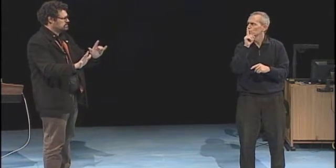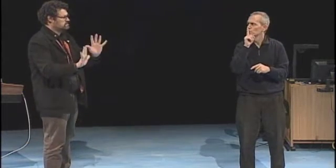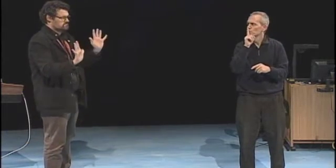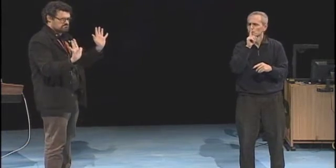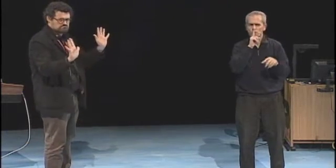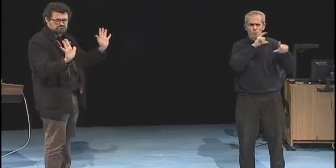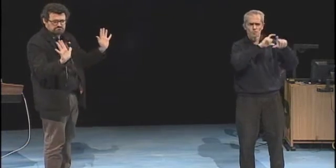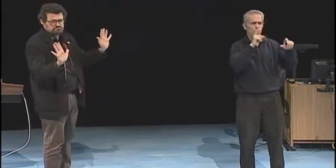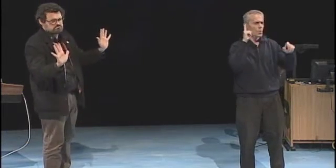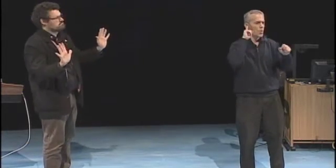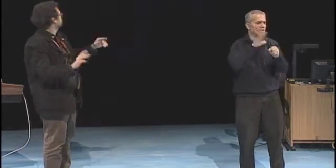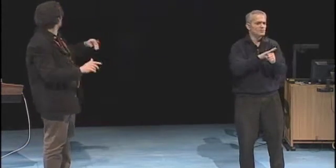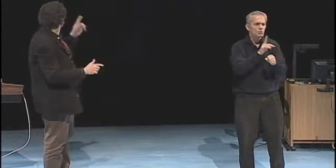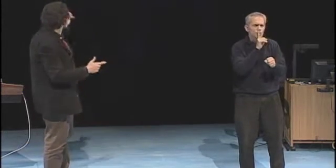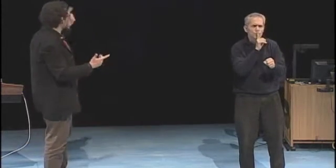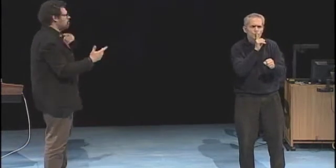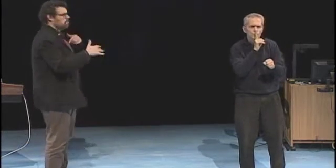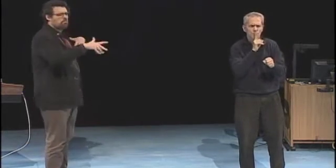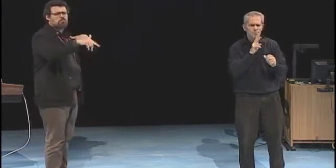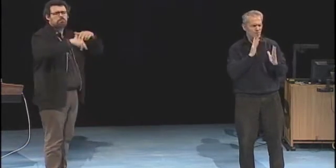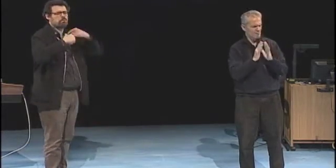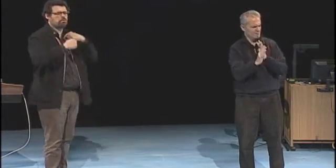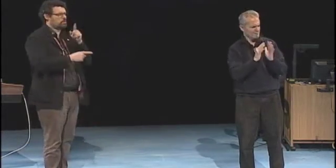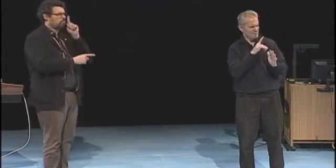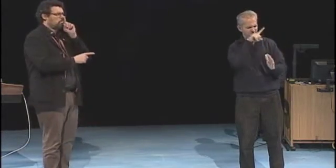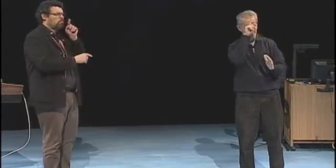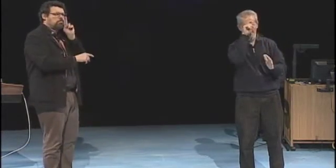It's called Hush Autism.